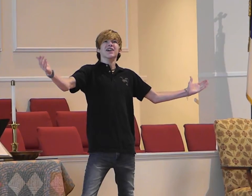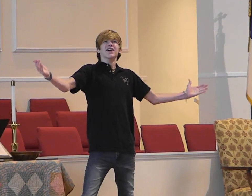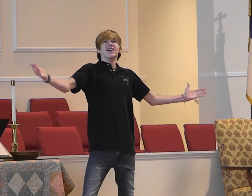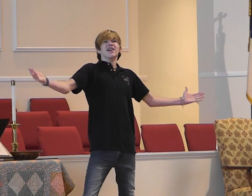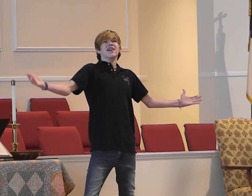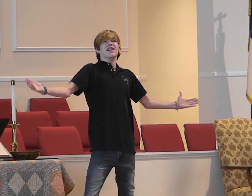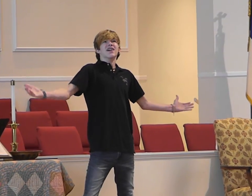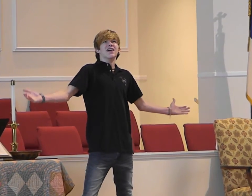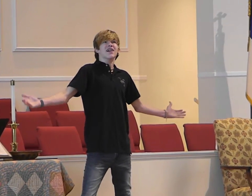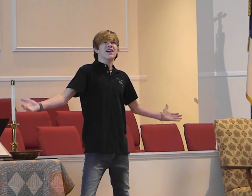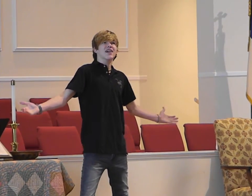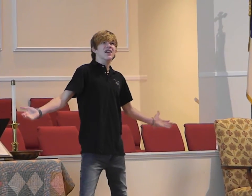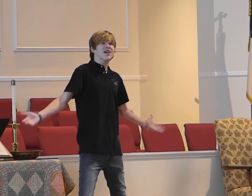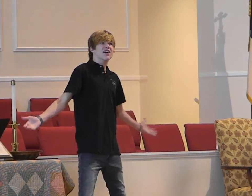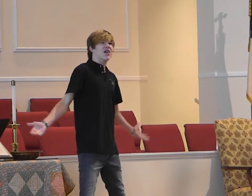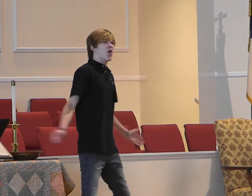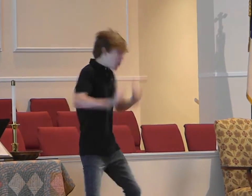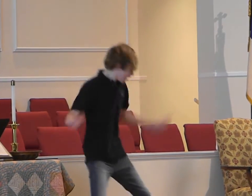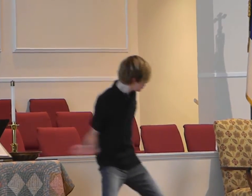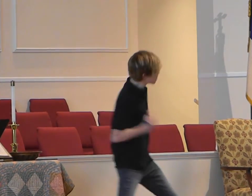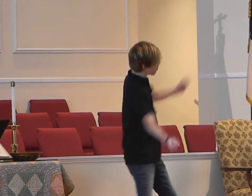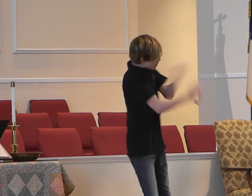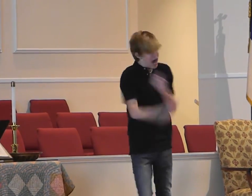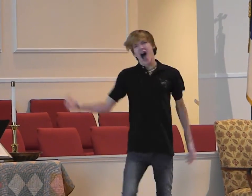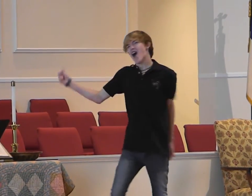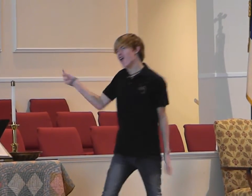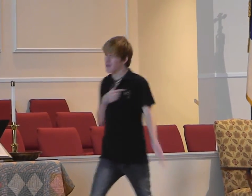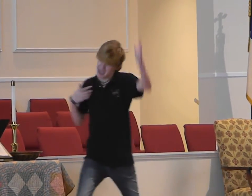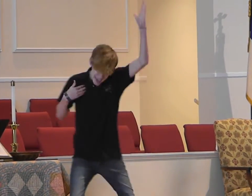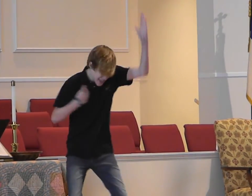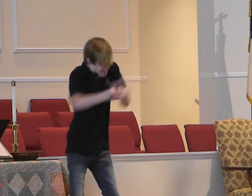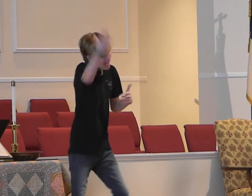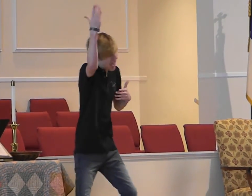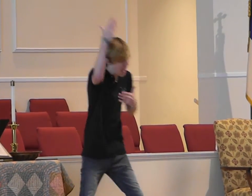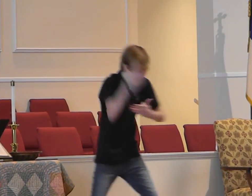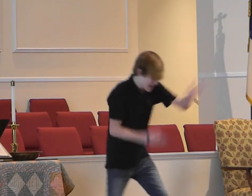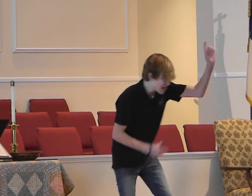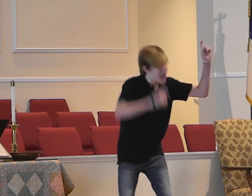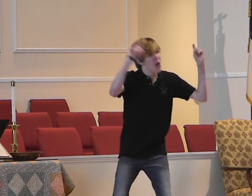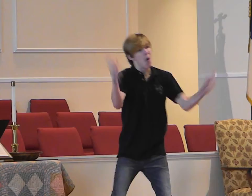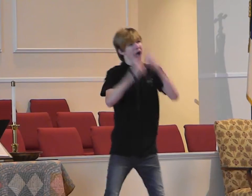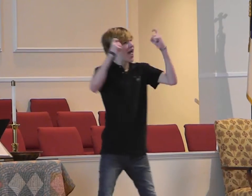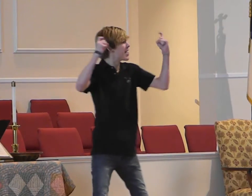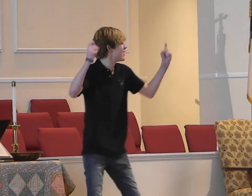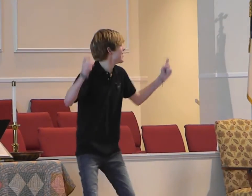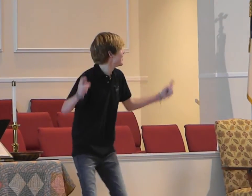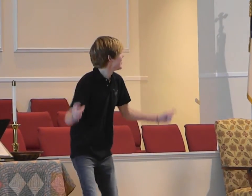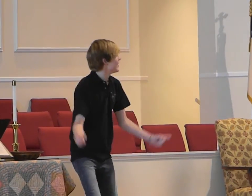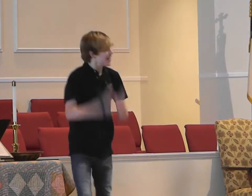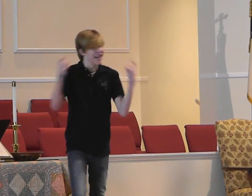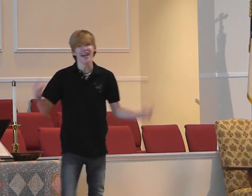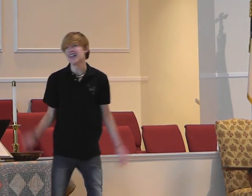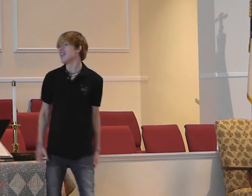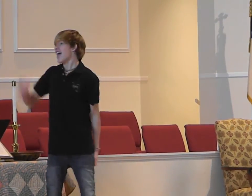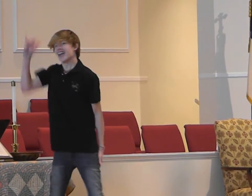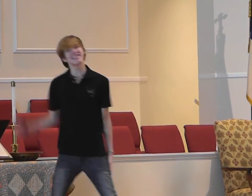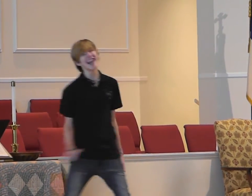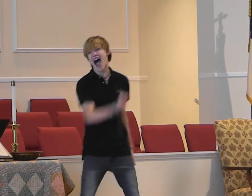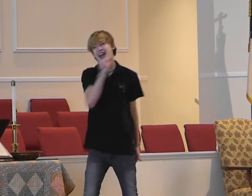your you me For your But you love me anyway It's